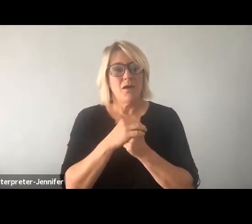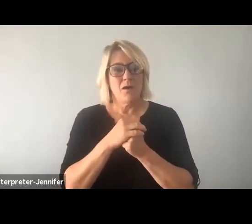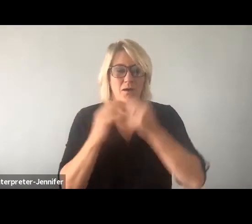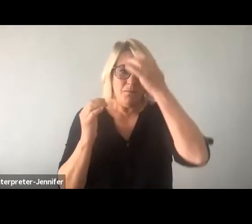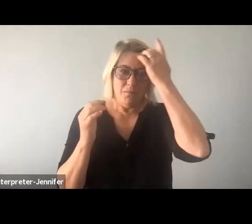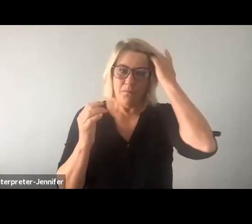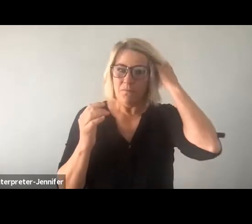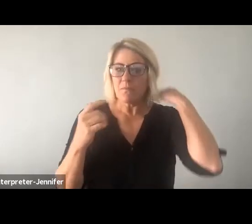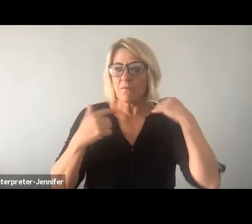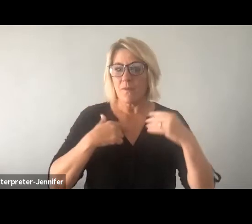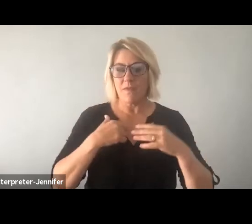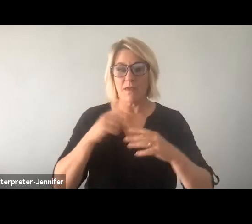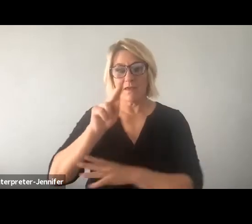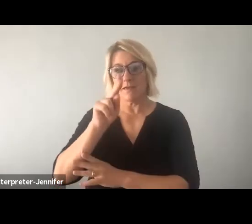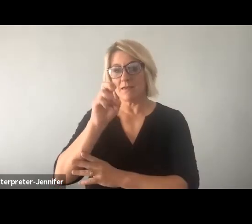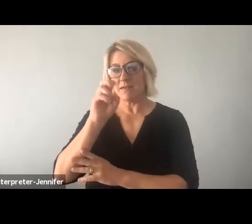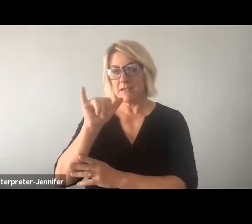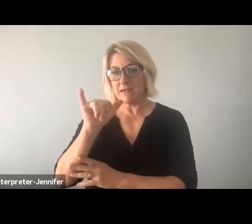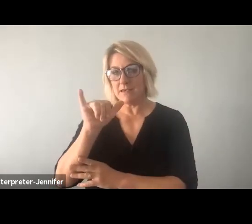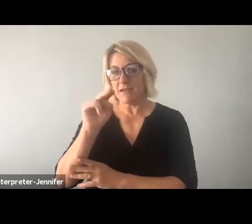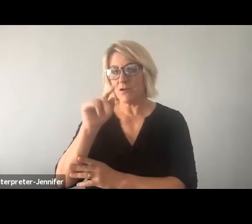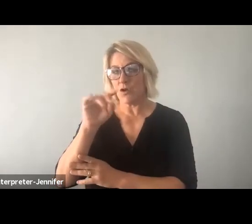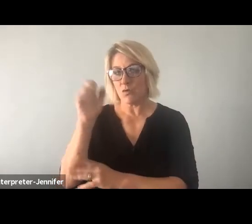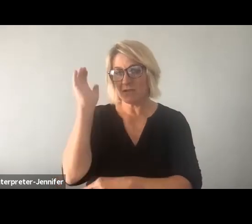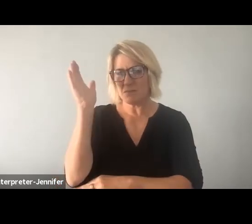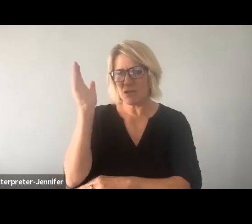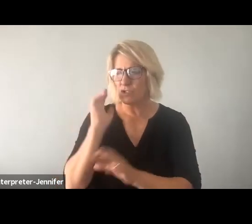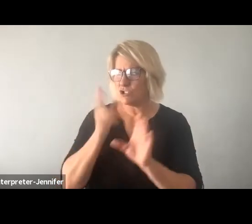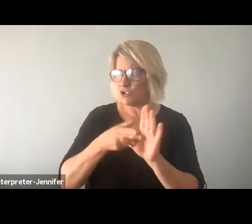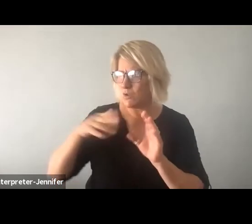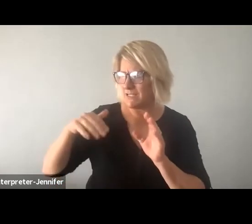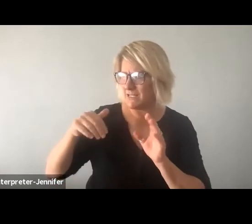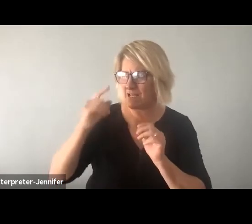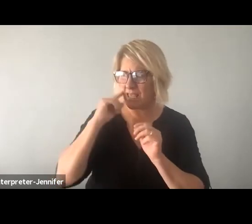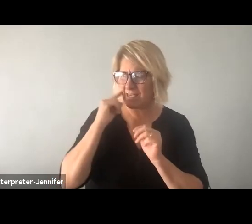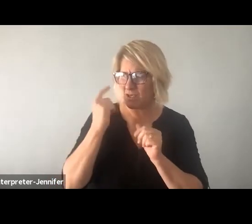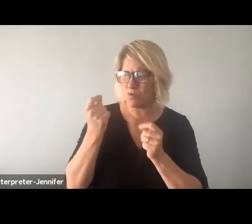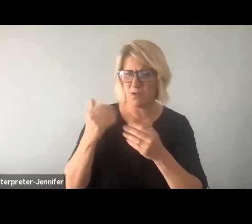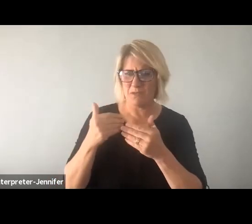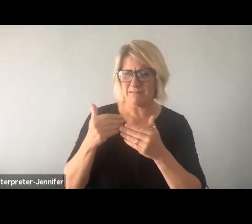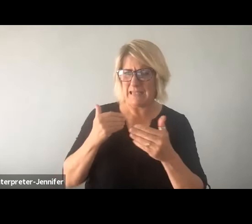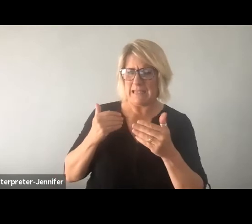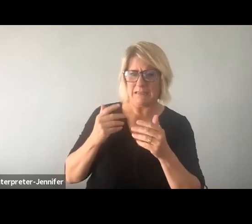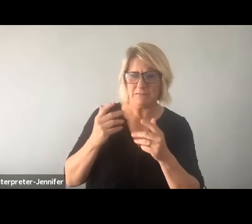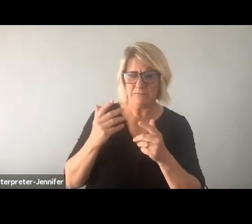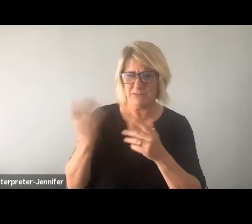our keynote this morning. Has she joined us yet, Mary? I think we're running just a few minutes in advance.